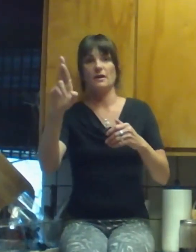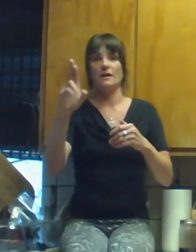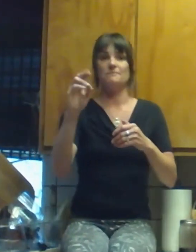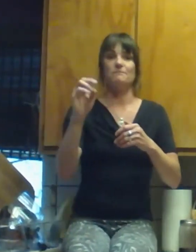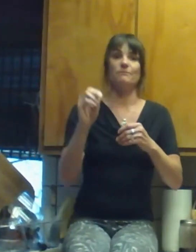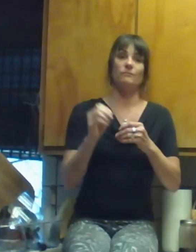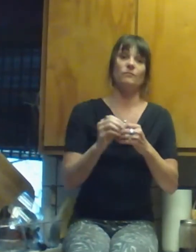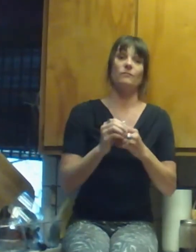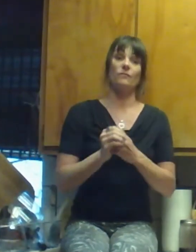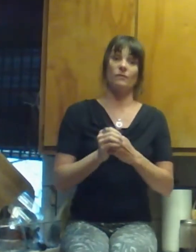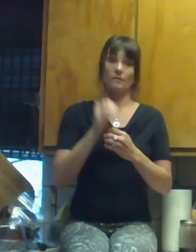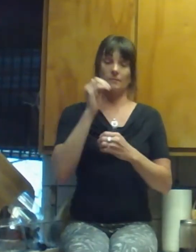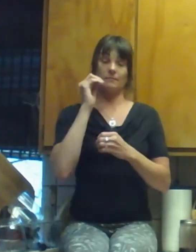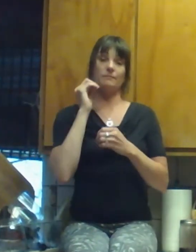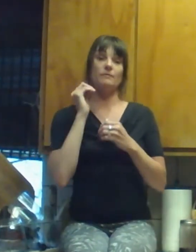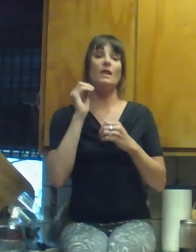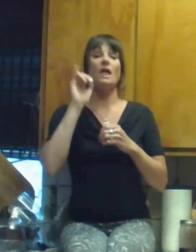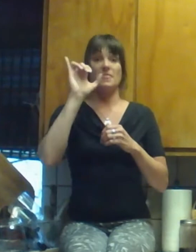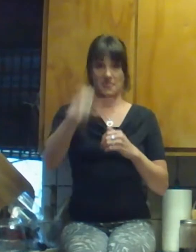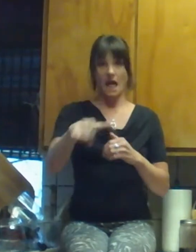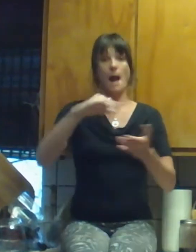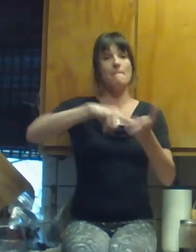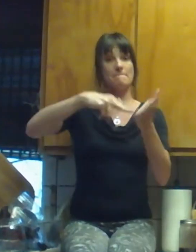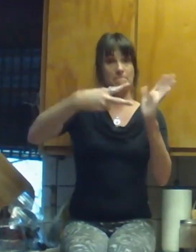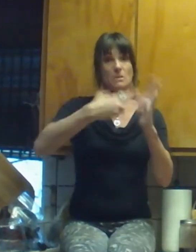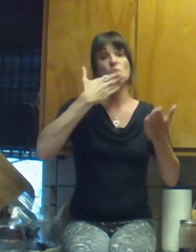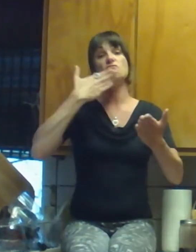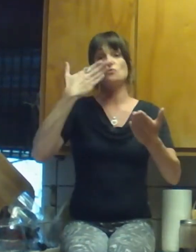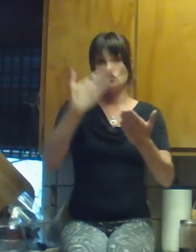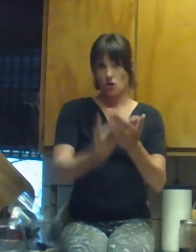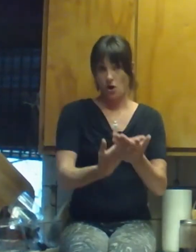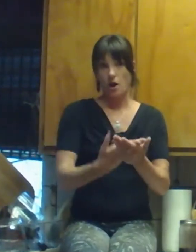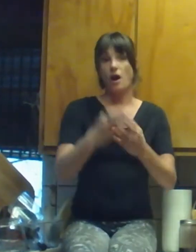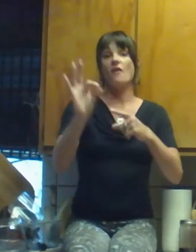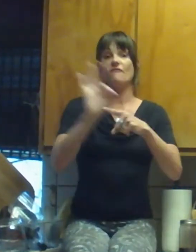bubbles. That means you have a good, functional, active sourdough starter.